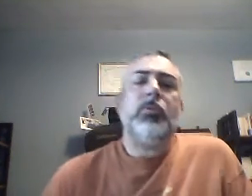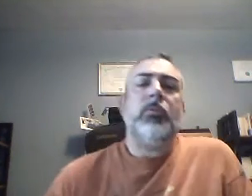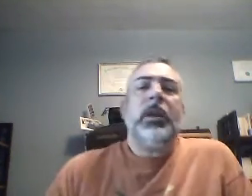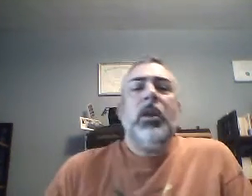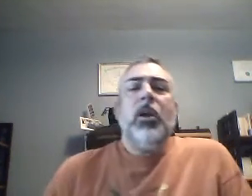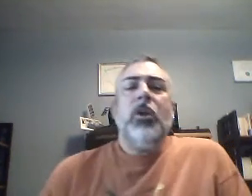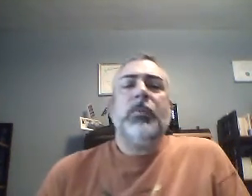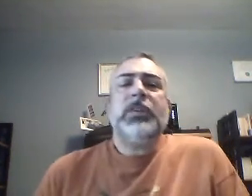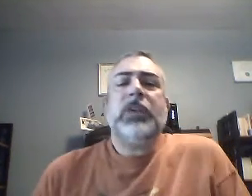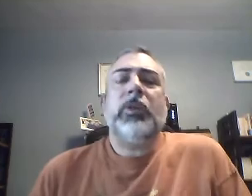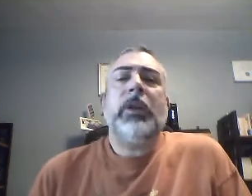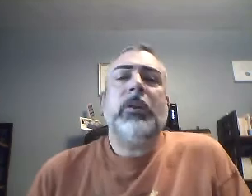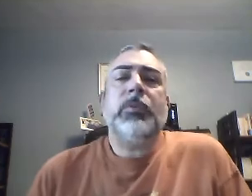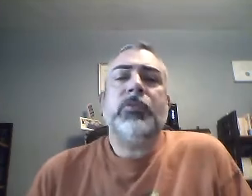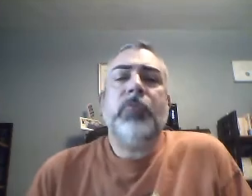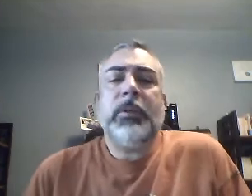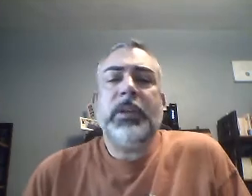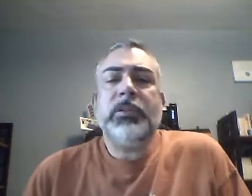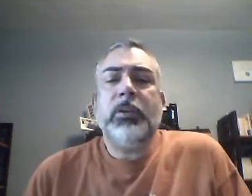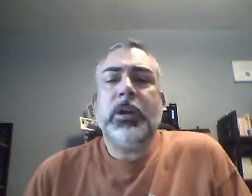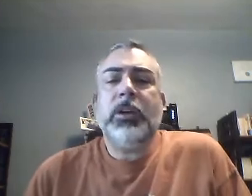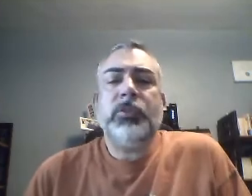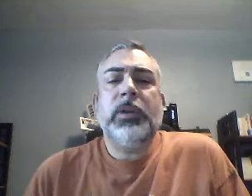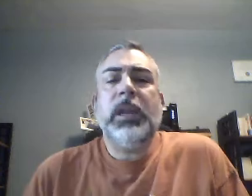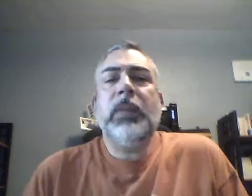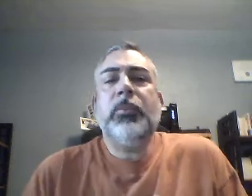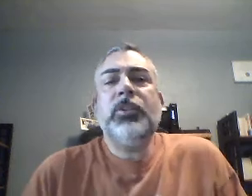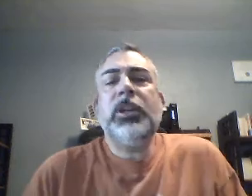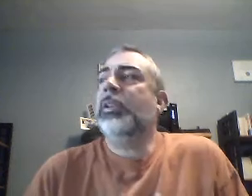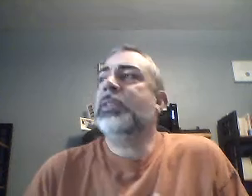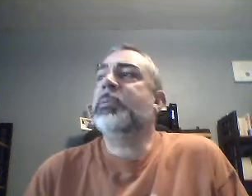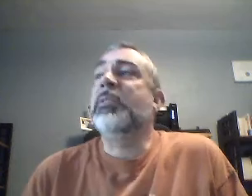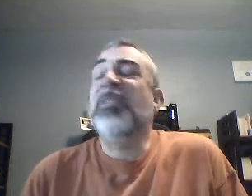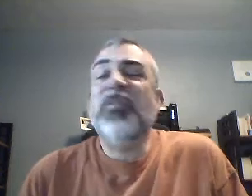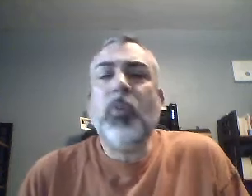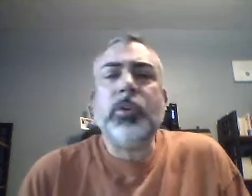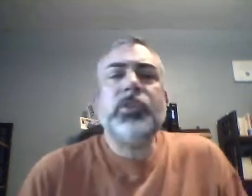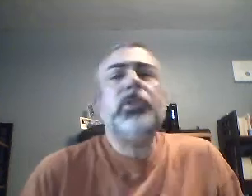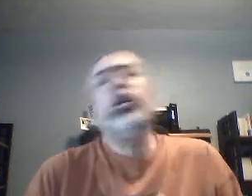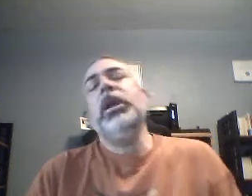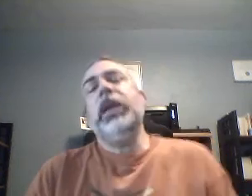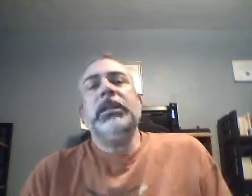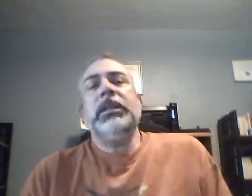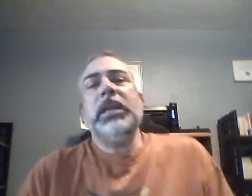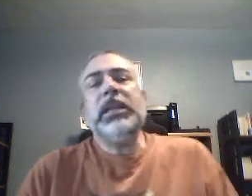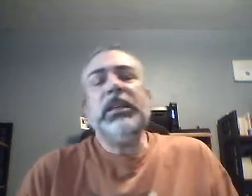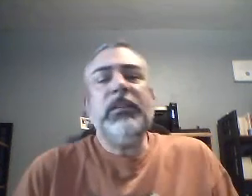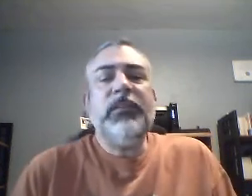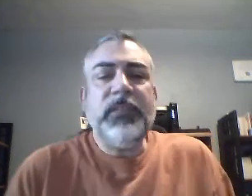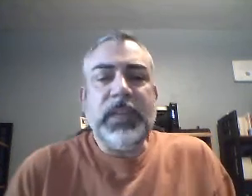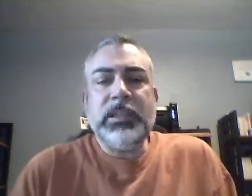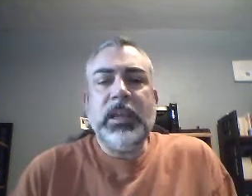right. Homosexuality was criminalized in our country, and particularly this was enforced in the 1950s in